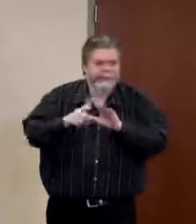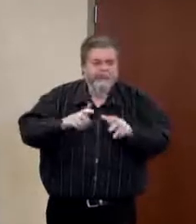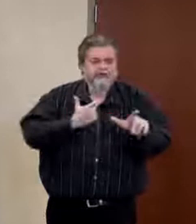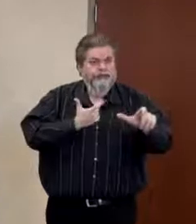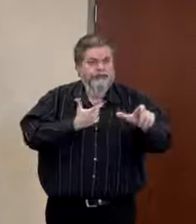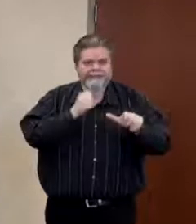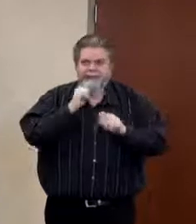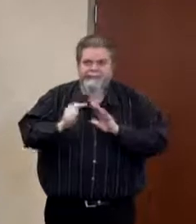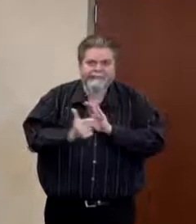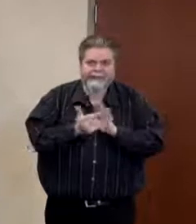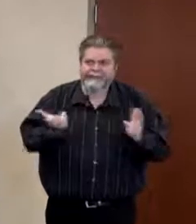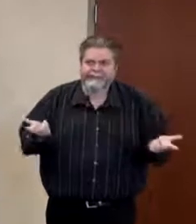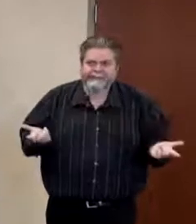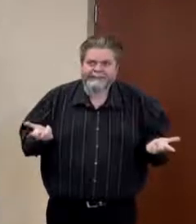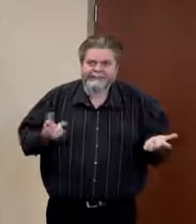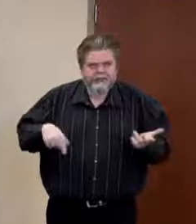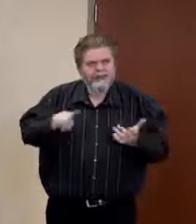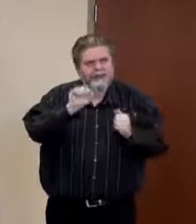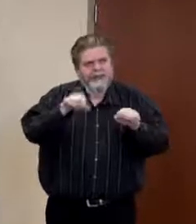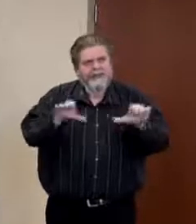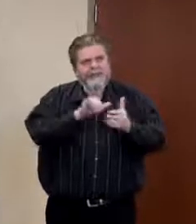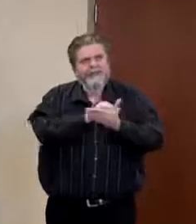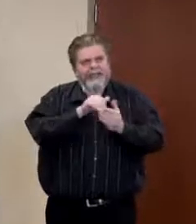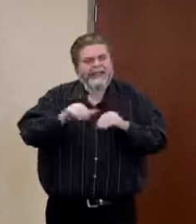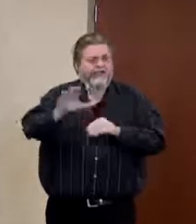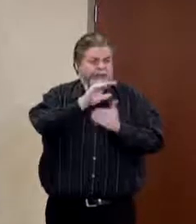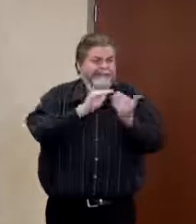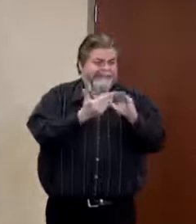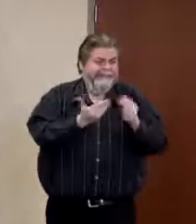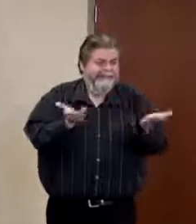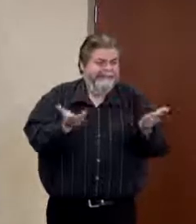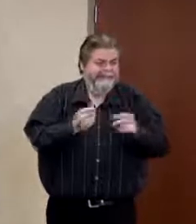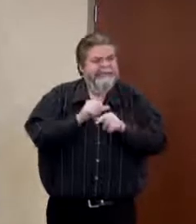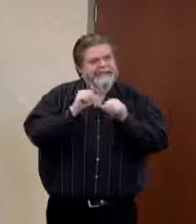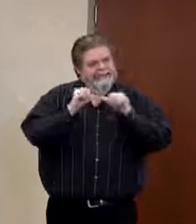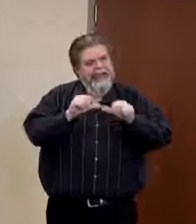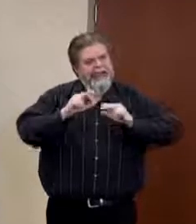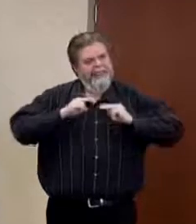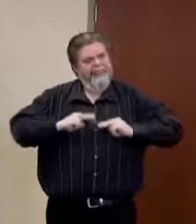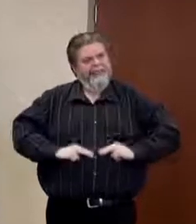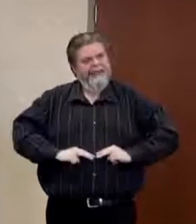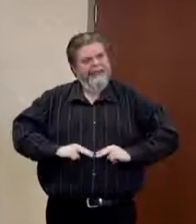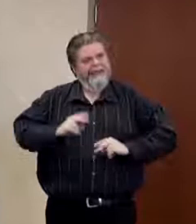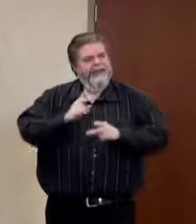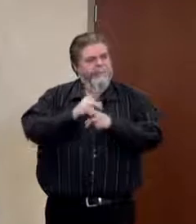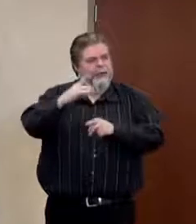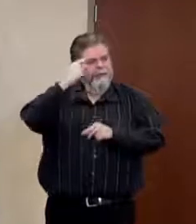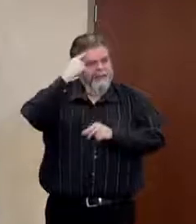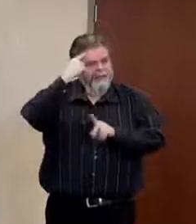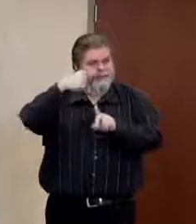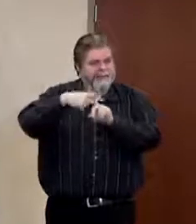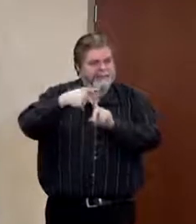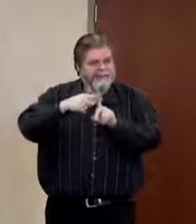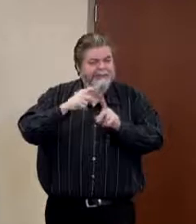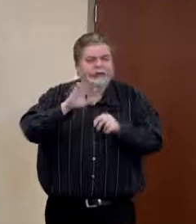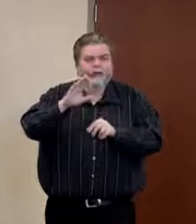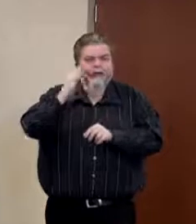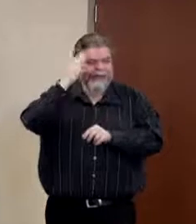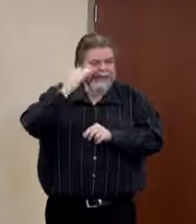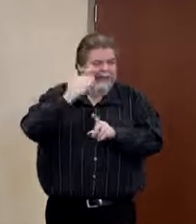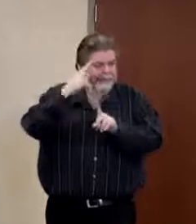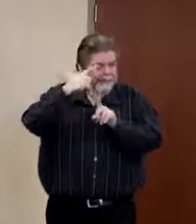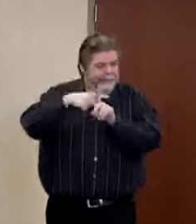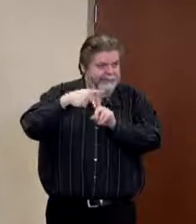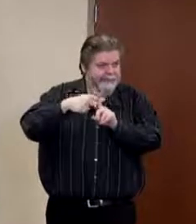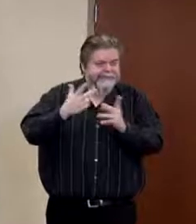banned. Okay? Those are things that we can continue to do in our city to stay healthy, keep our minds clear, keep our heads clear as we